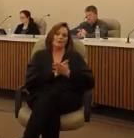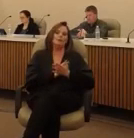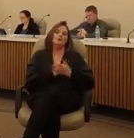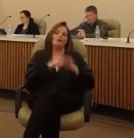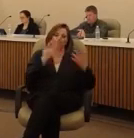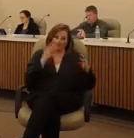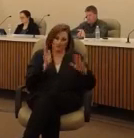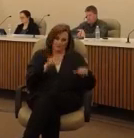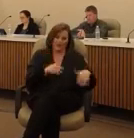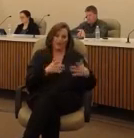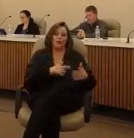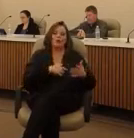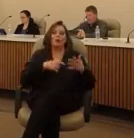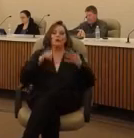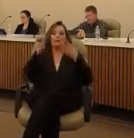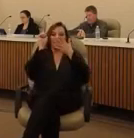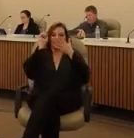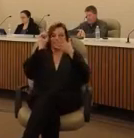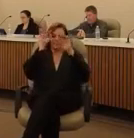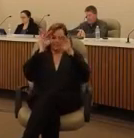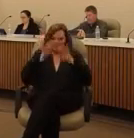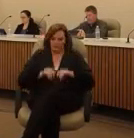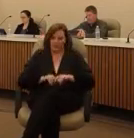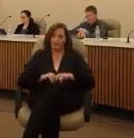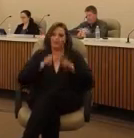Completed that. We had filled out all the stuff on